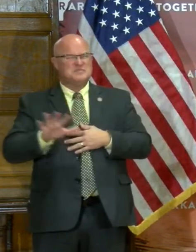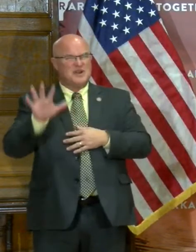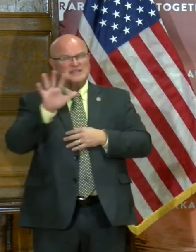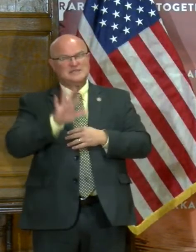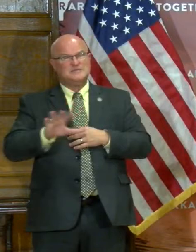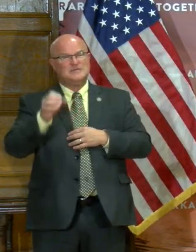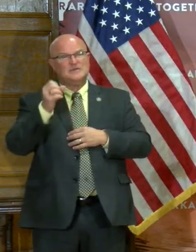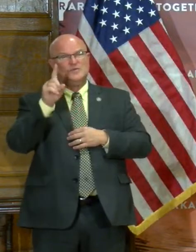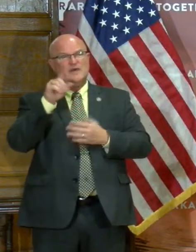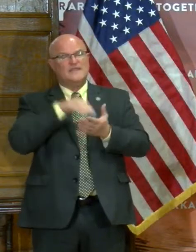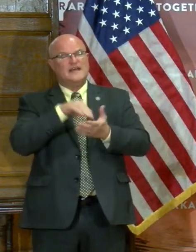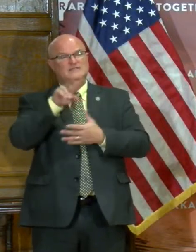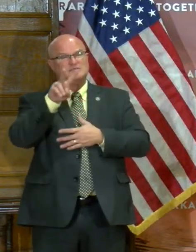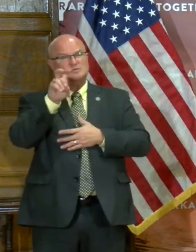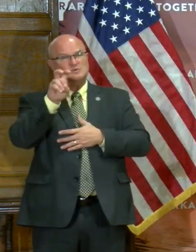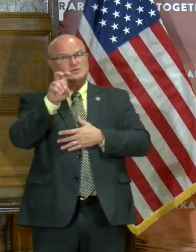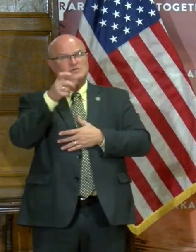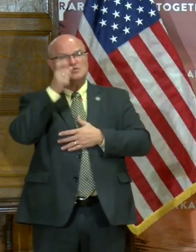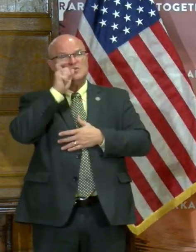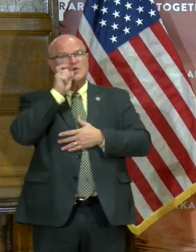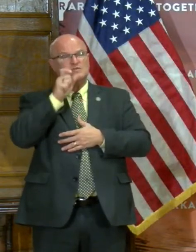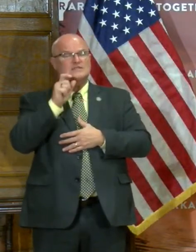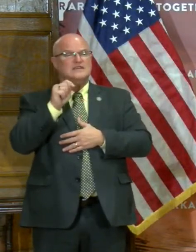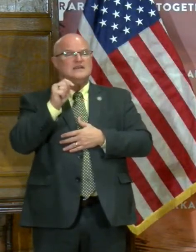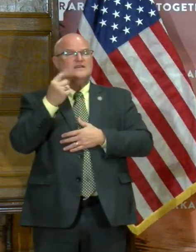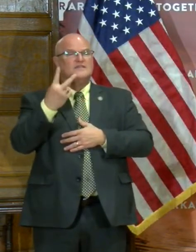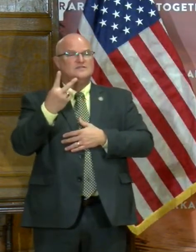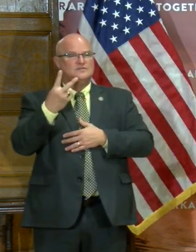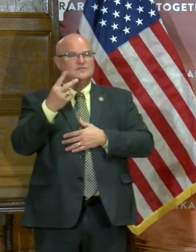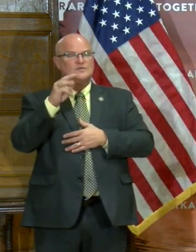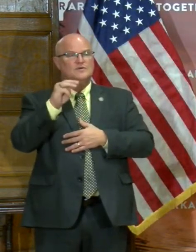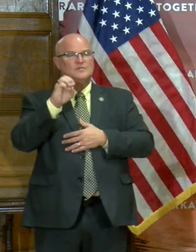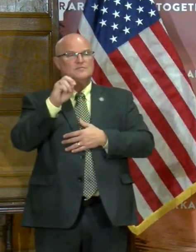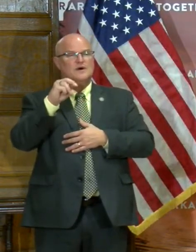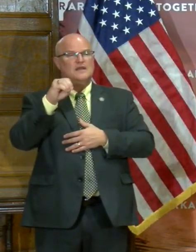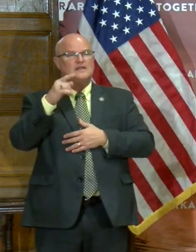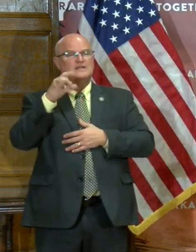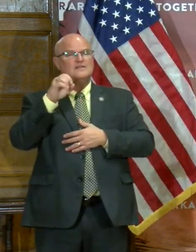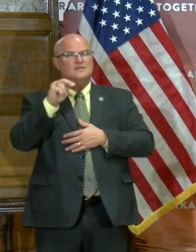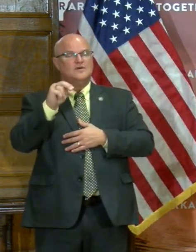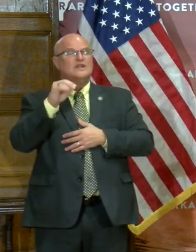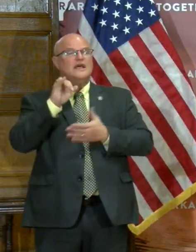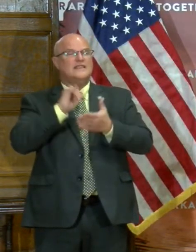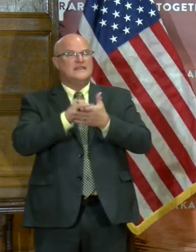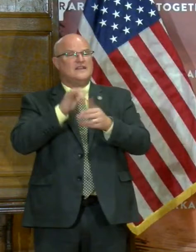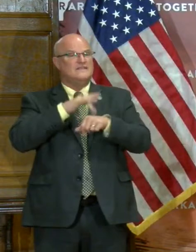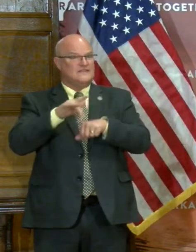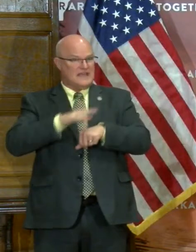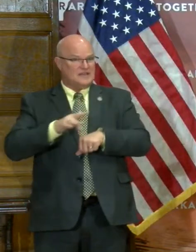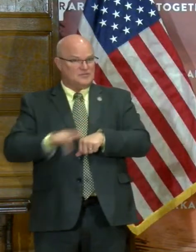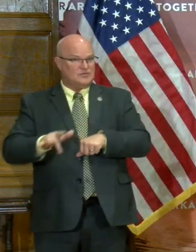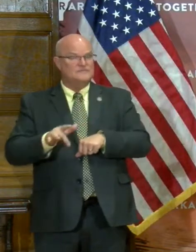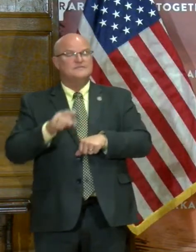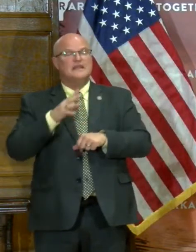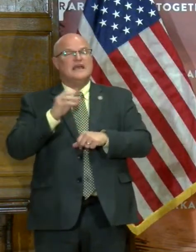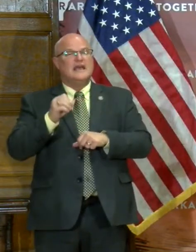approximately 1,200 doses of the two monoclonal antibodies that are available, and they are available